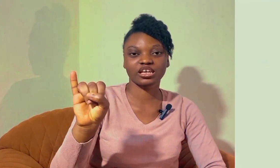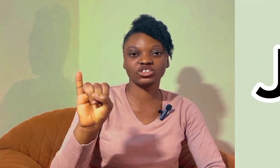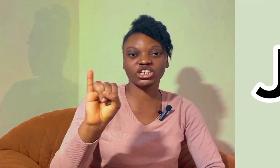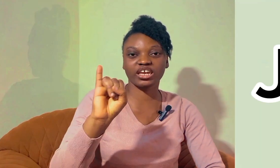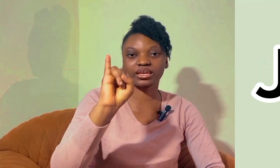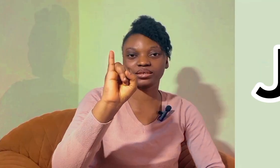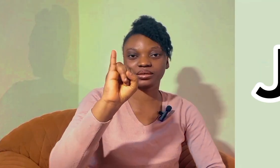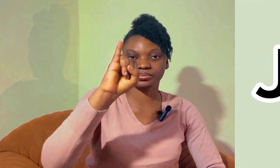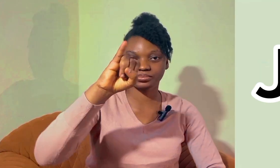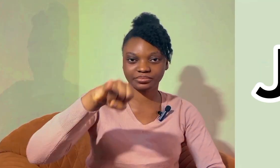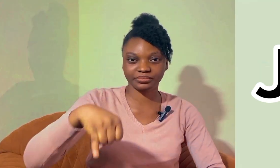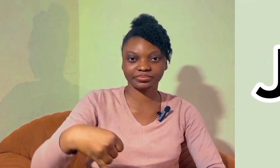J,